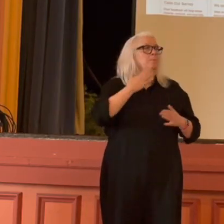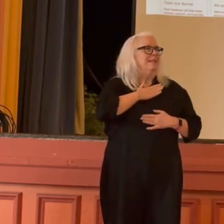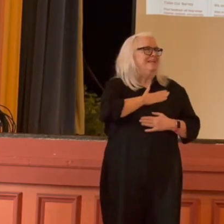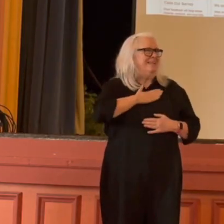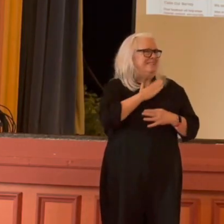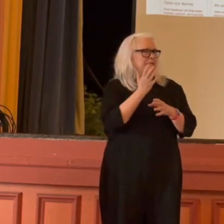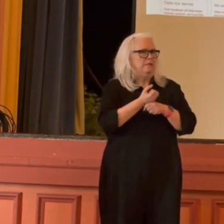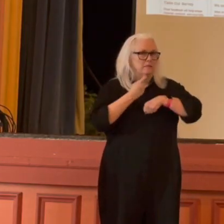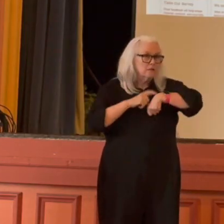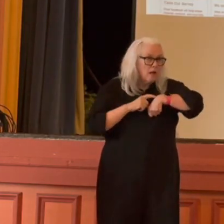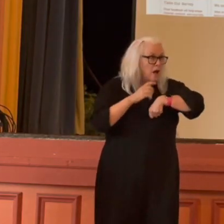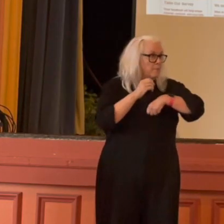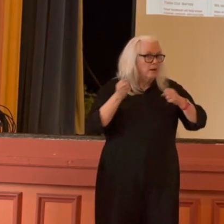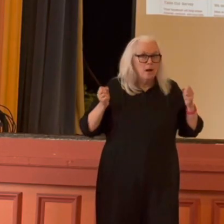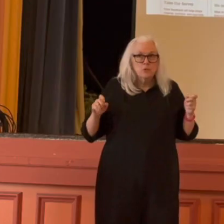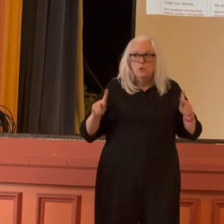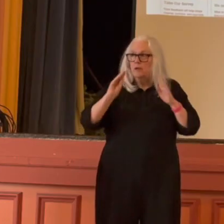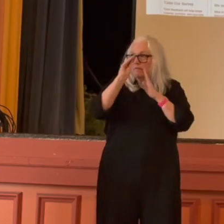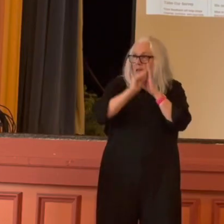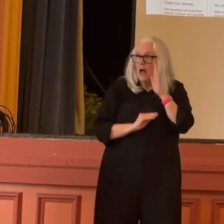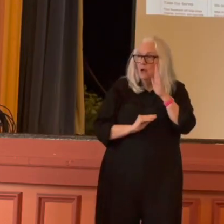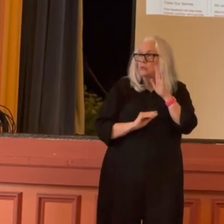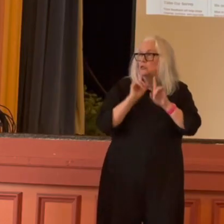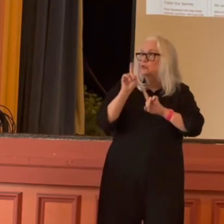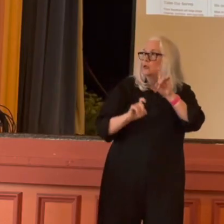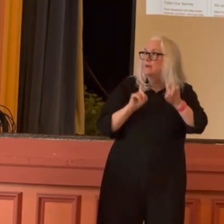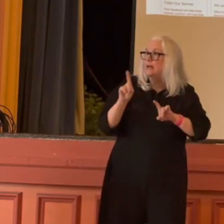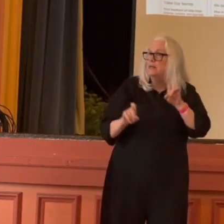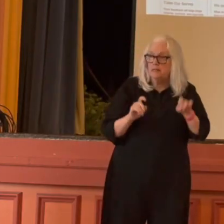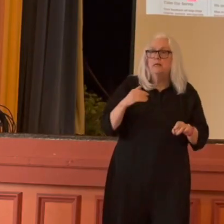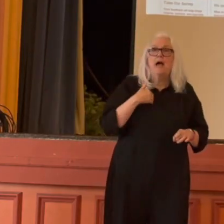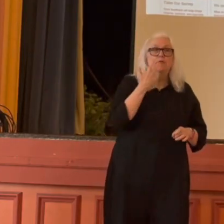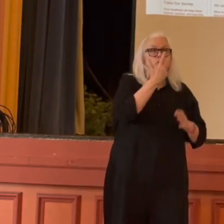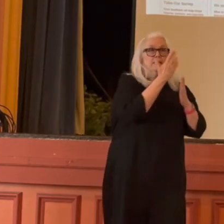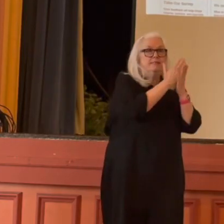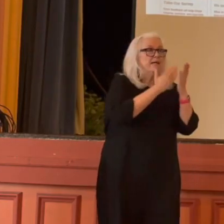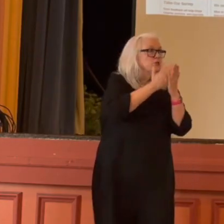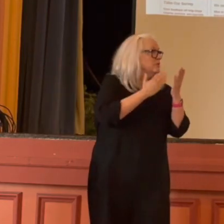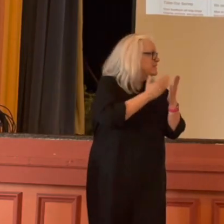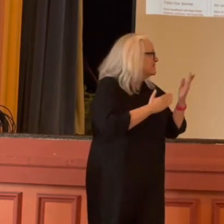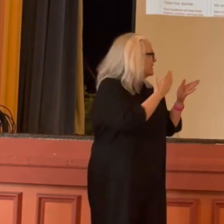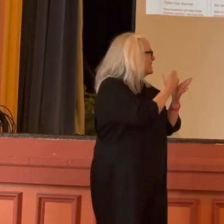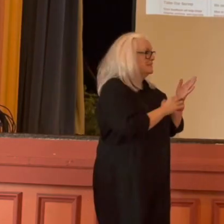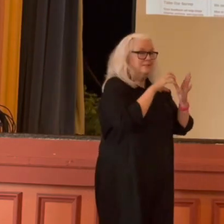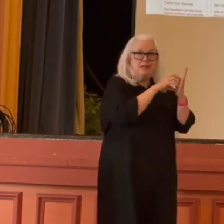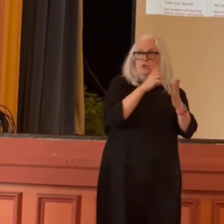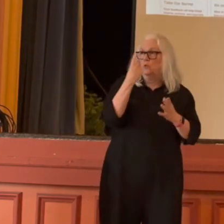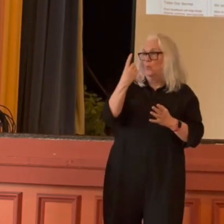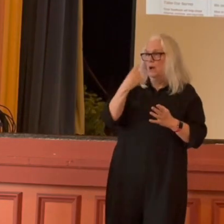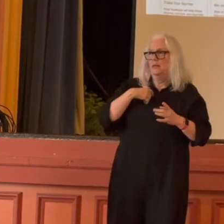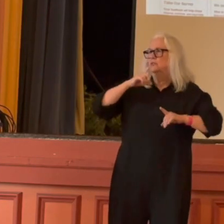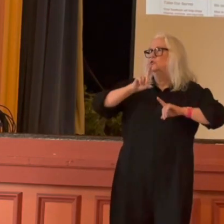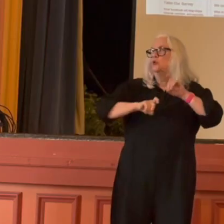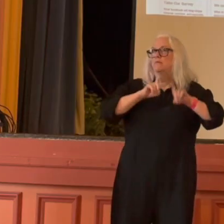opportunity to fill out the survey. There are 3 sections on here. Section number 1 is a survey section. And what the survey is designed to